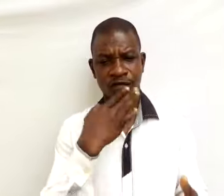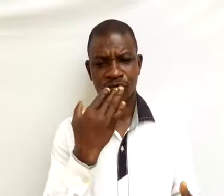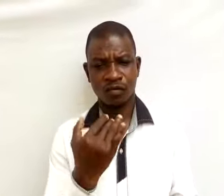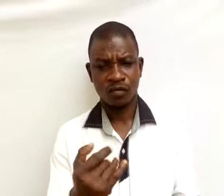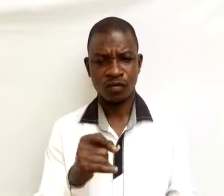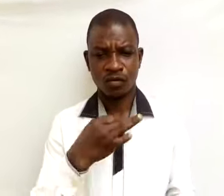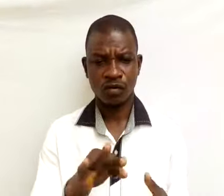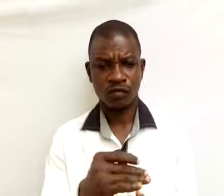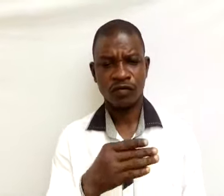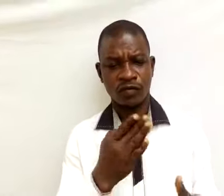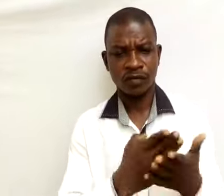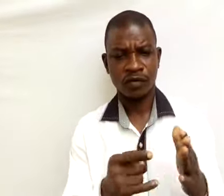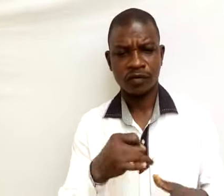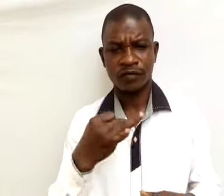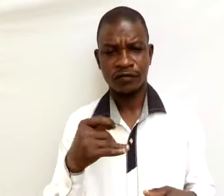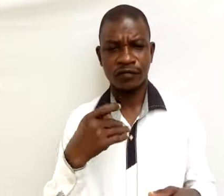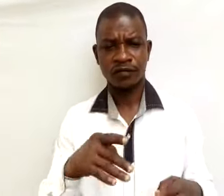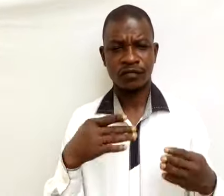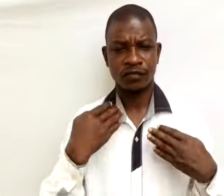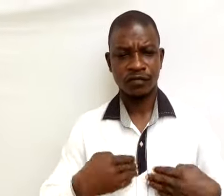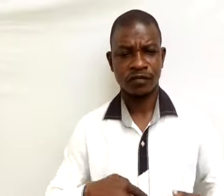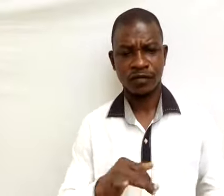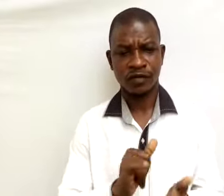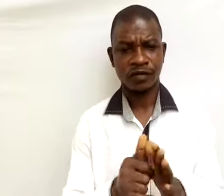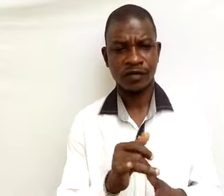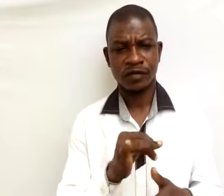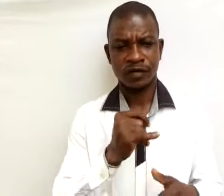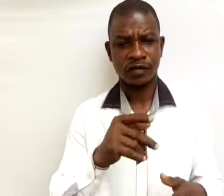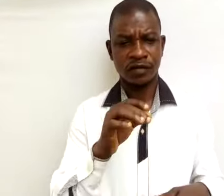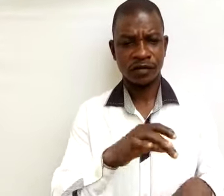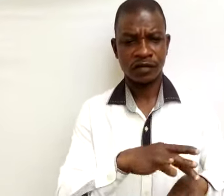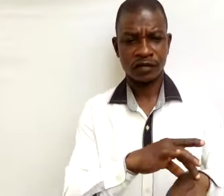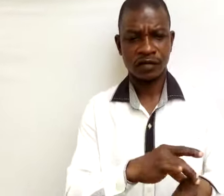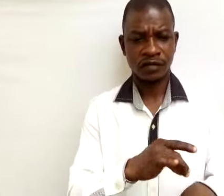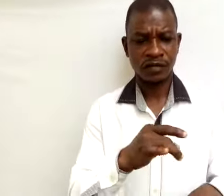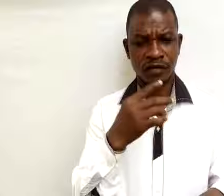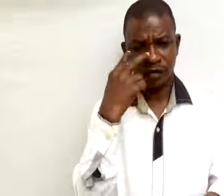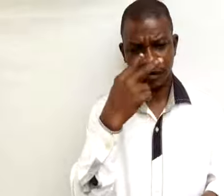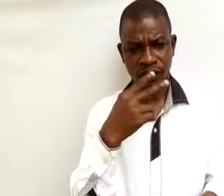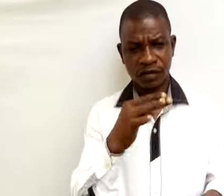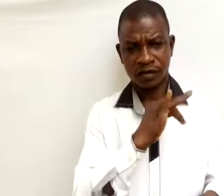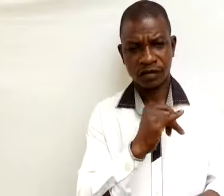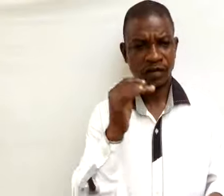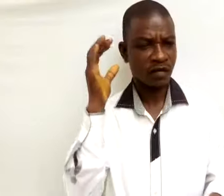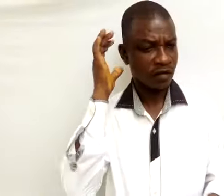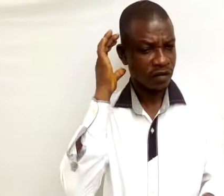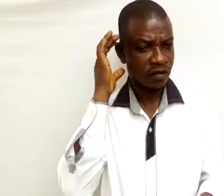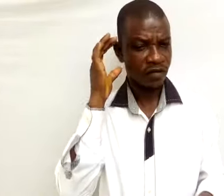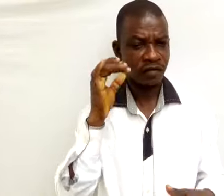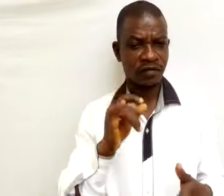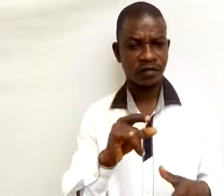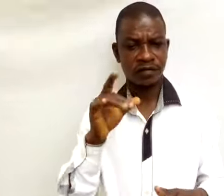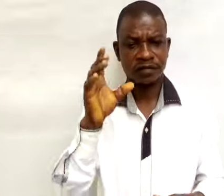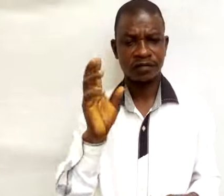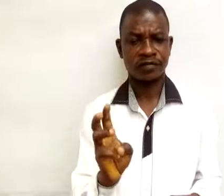parts of the body, that is, the skin, eyes, and hair. 6. Weight